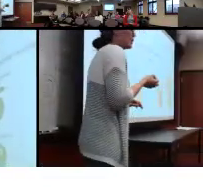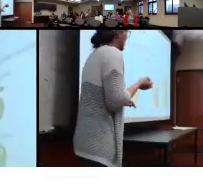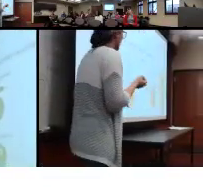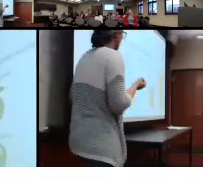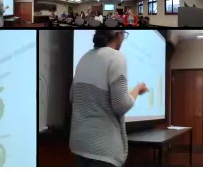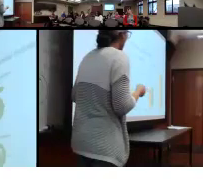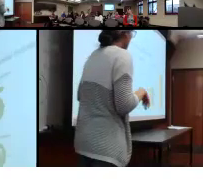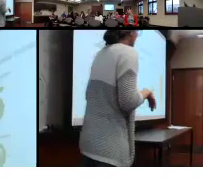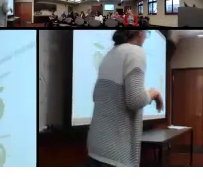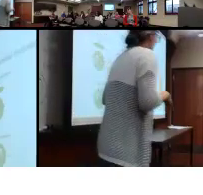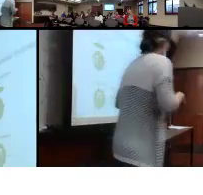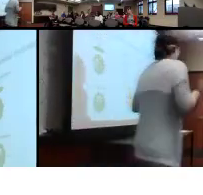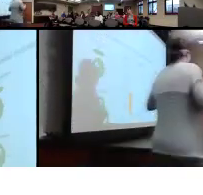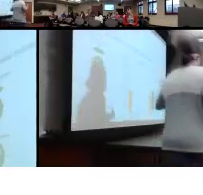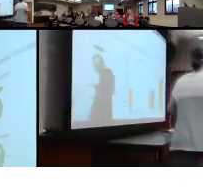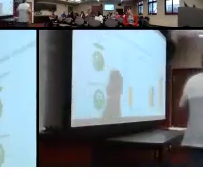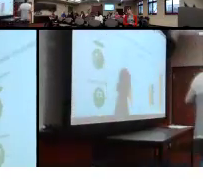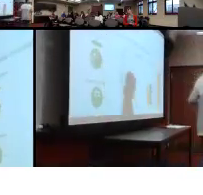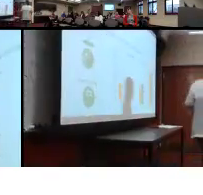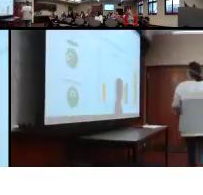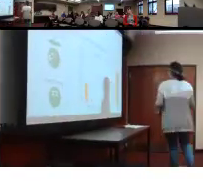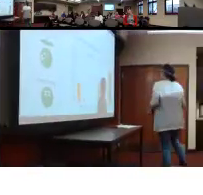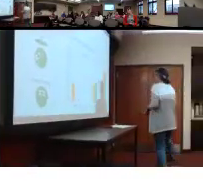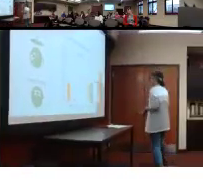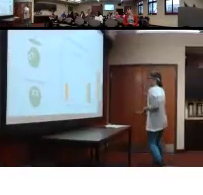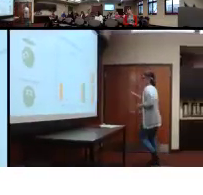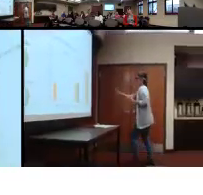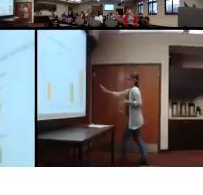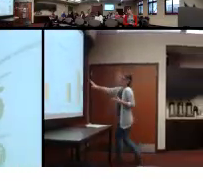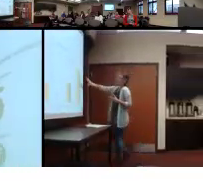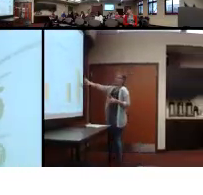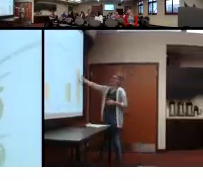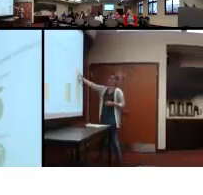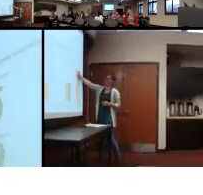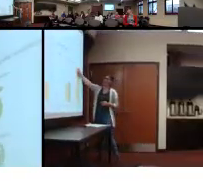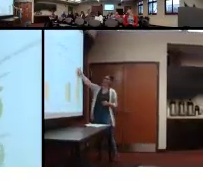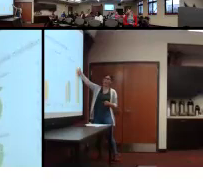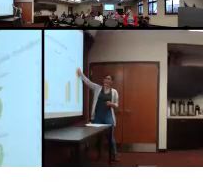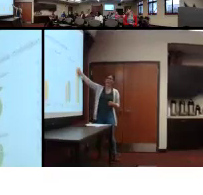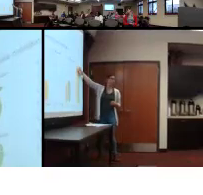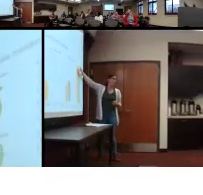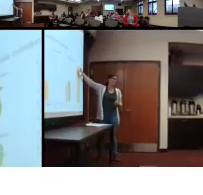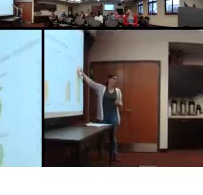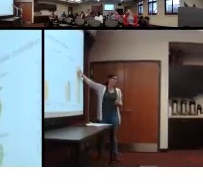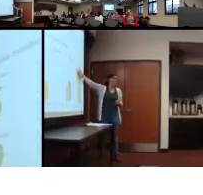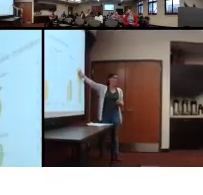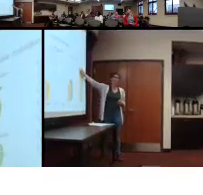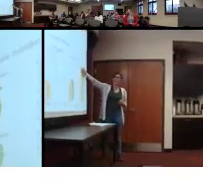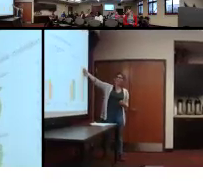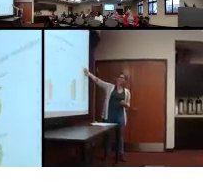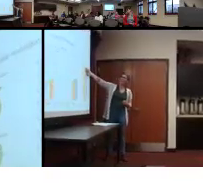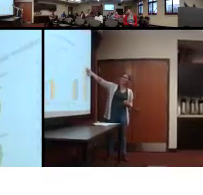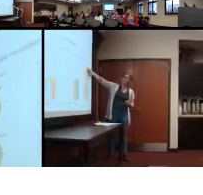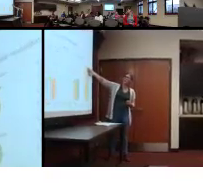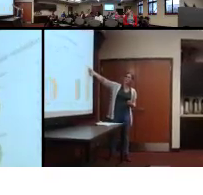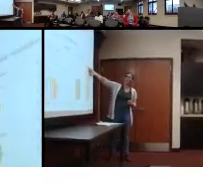simple stories that you saw, the native signers tended to use any type of spatial marking quite a lot, both for maintained